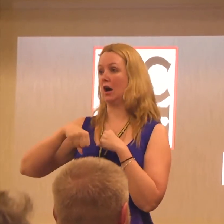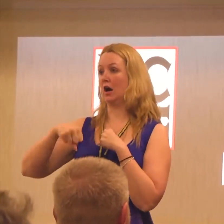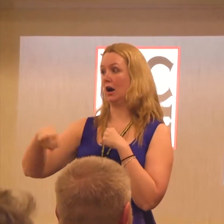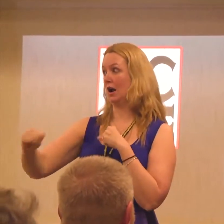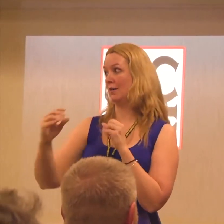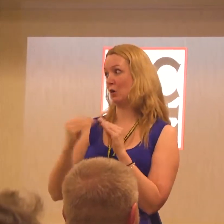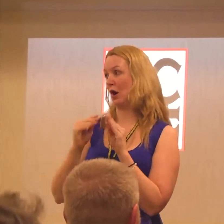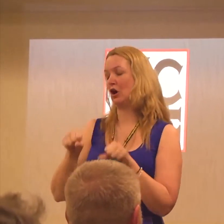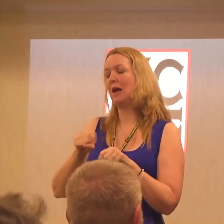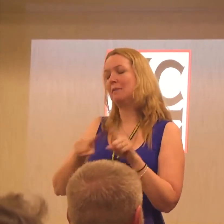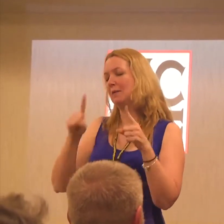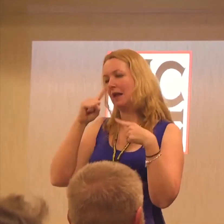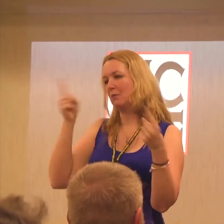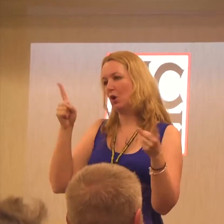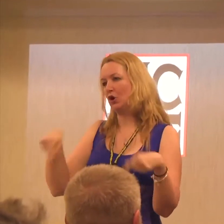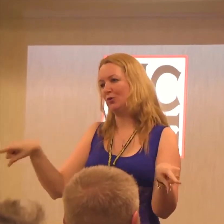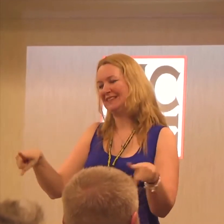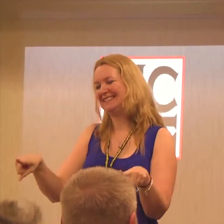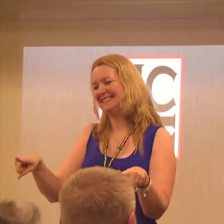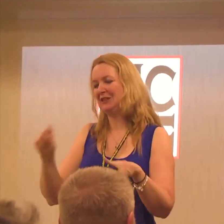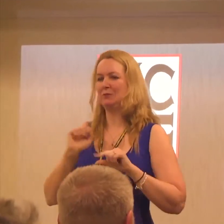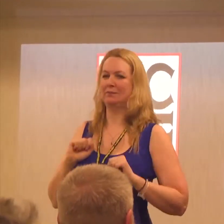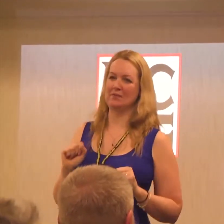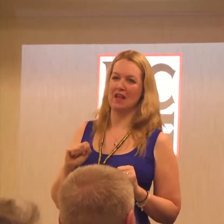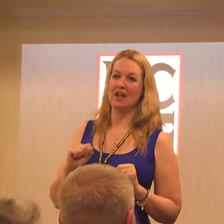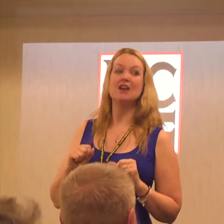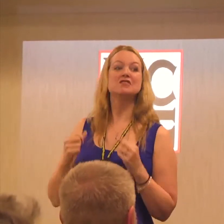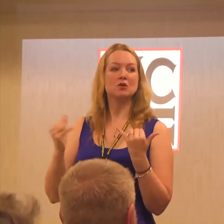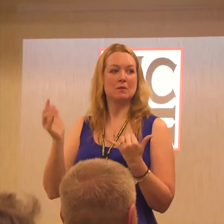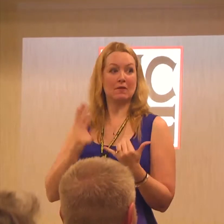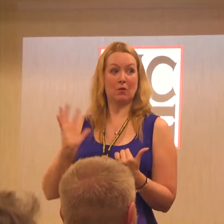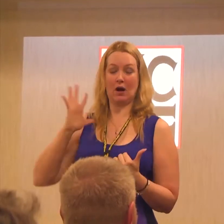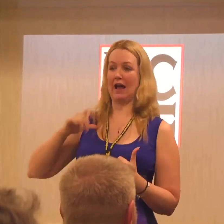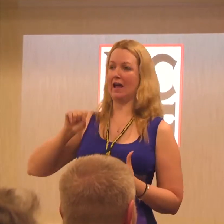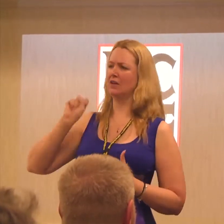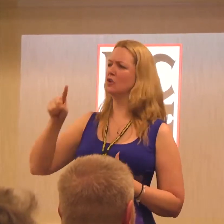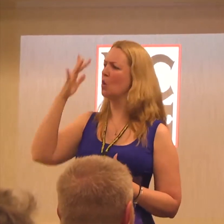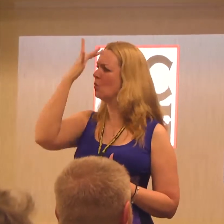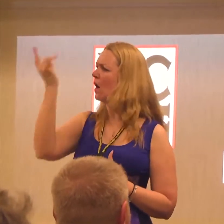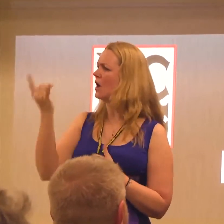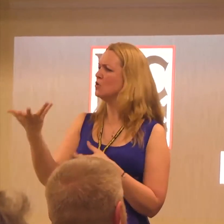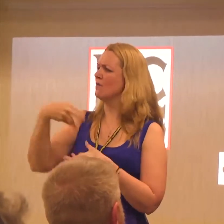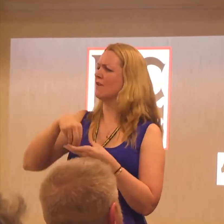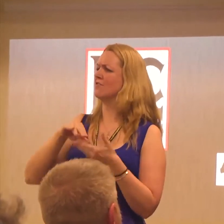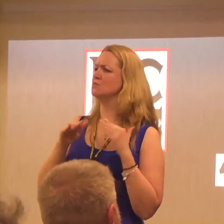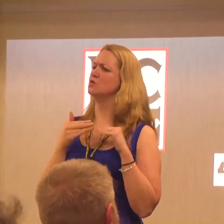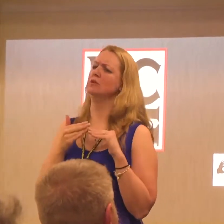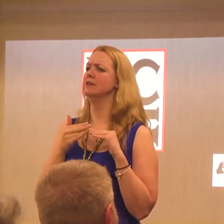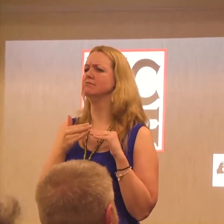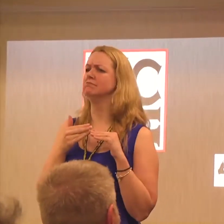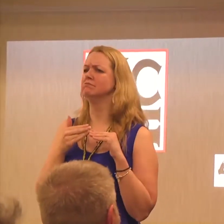and on, but I'm not going to bore you with all that. So earlier I asked you why you became part of the community.